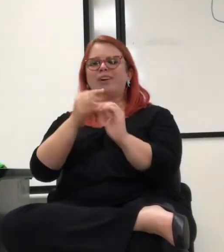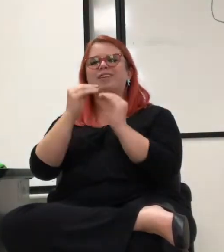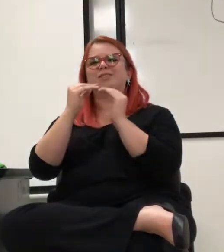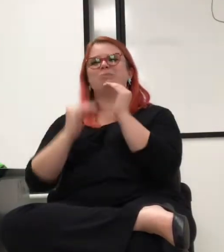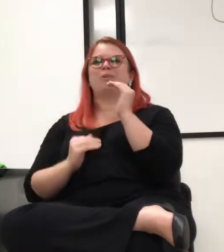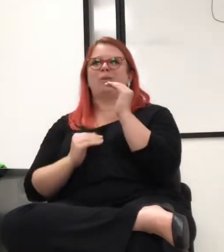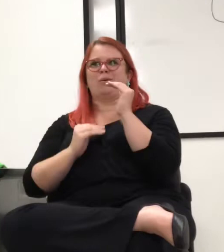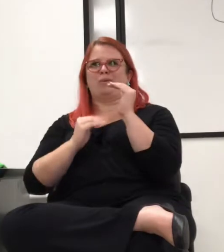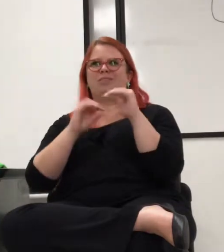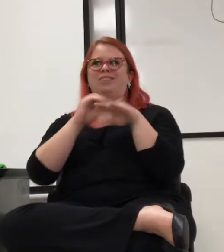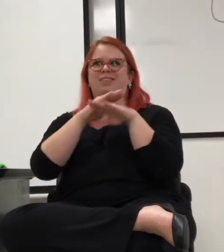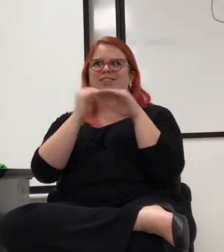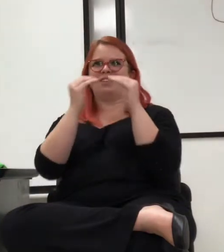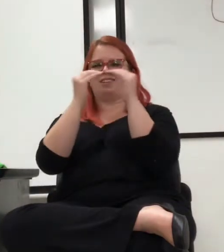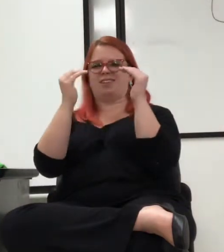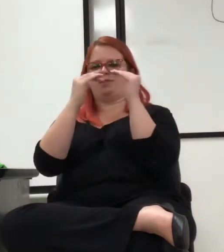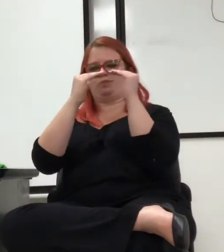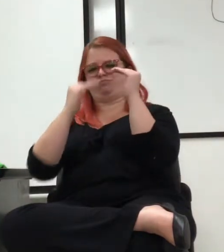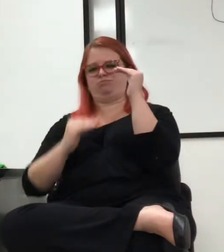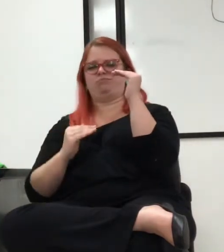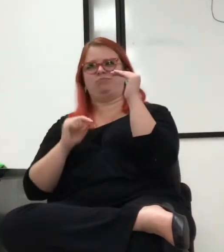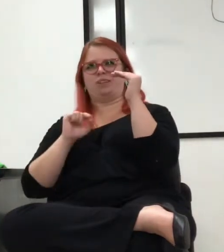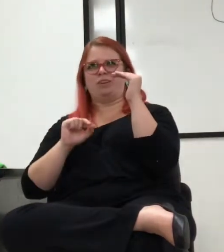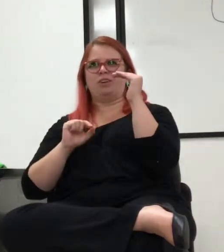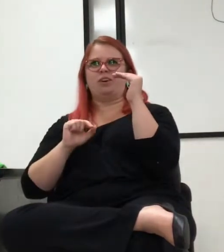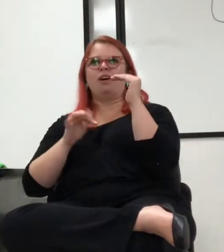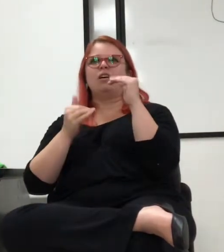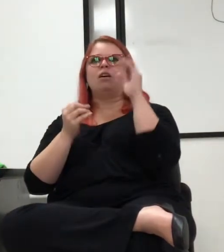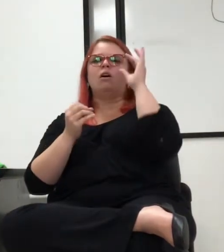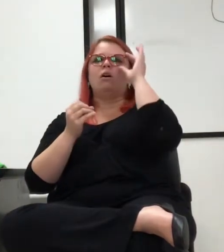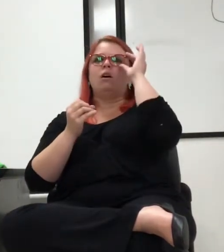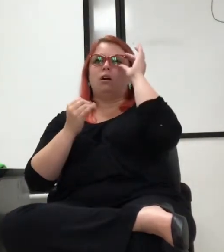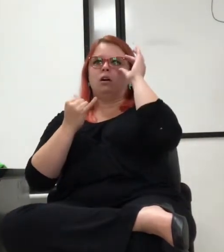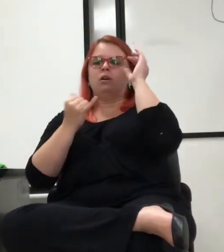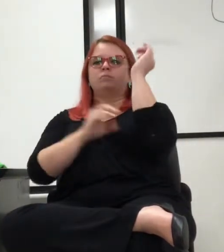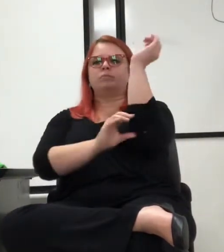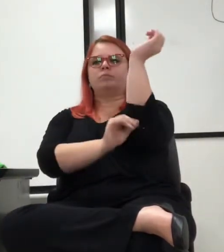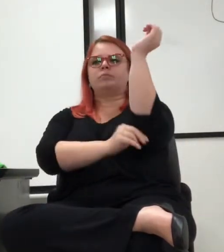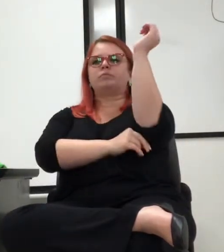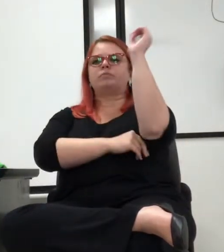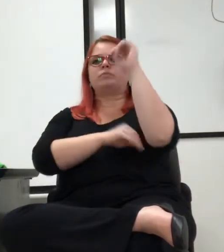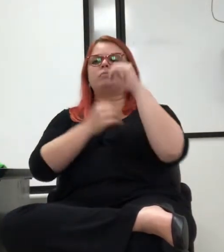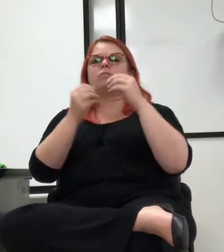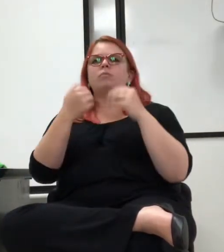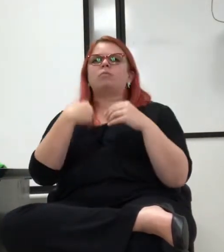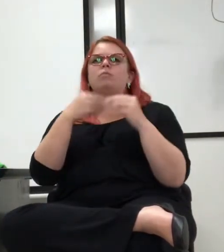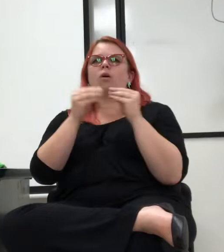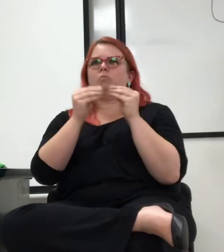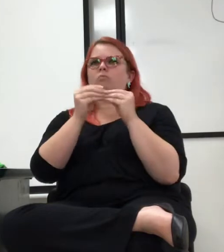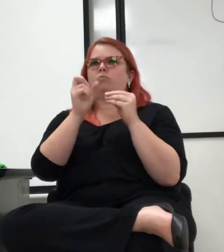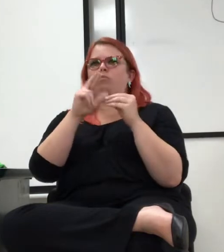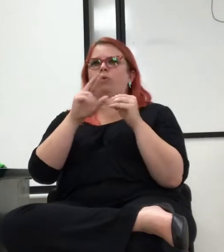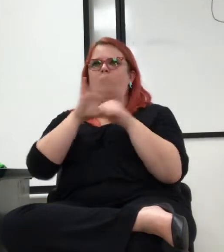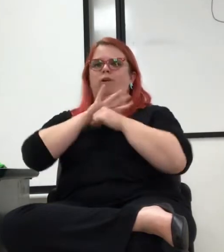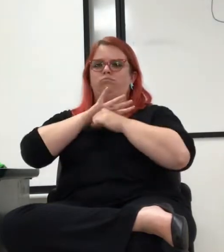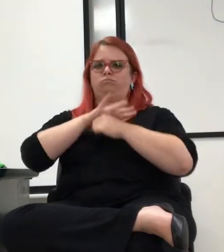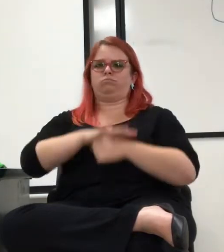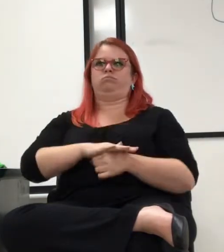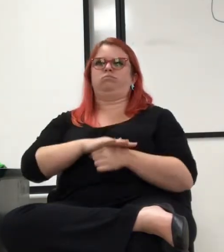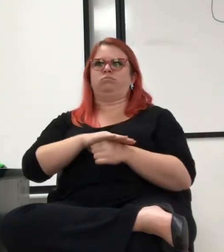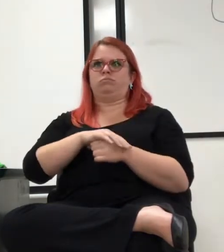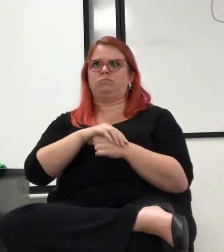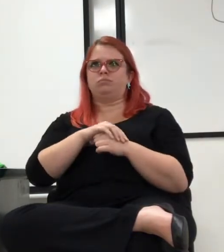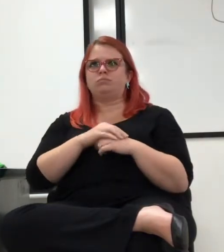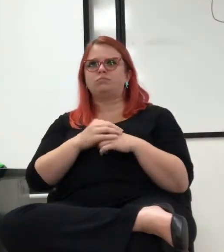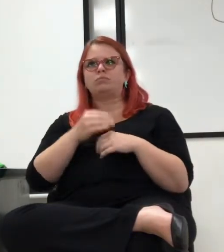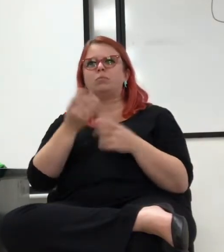sea level. Okay? So the idea is, now you have more air on top of you. What